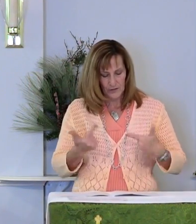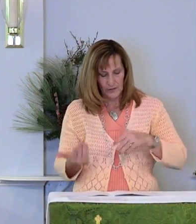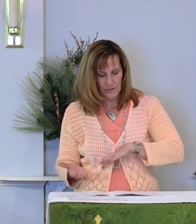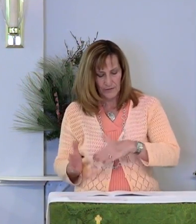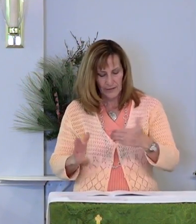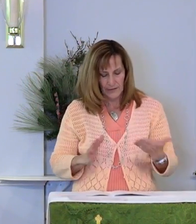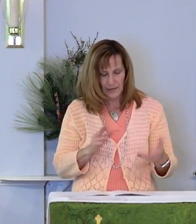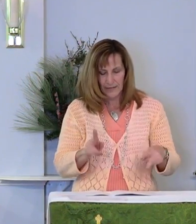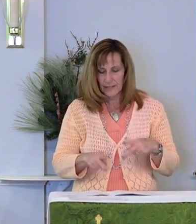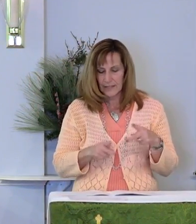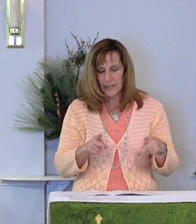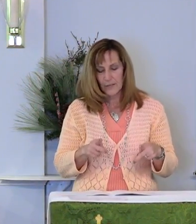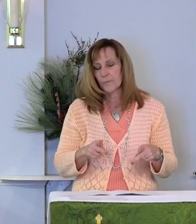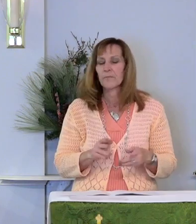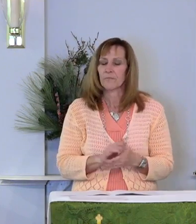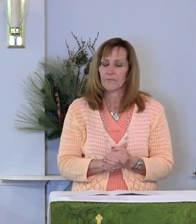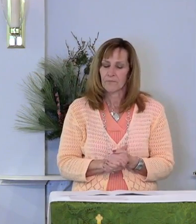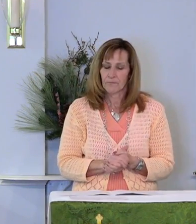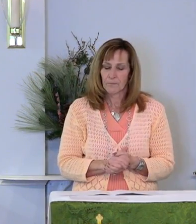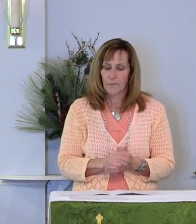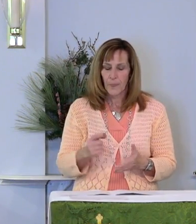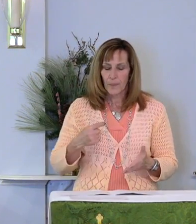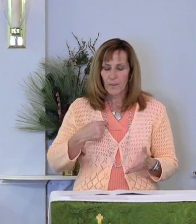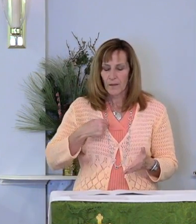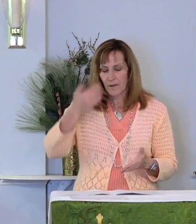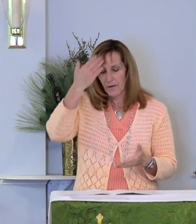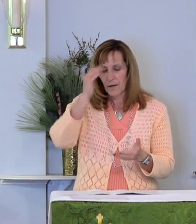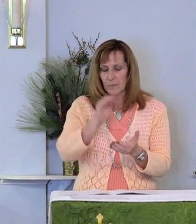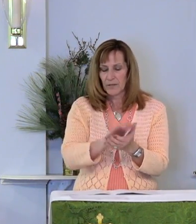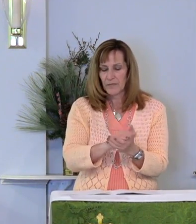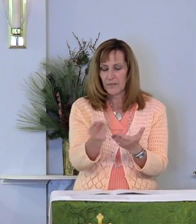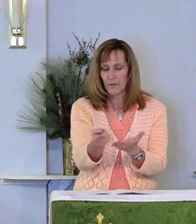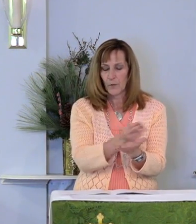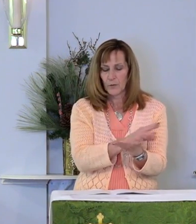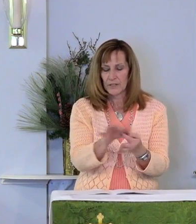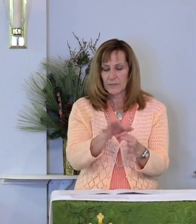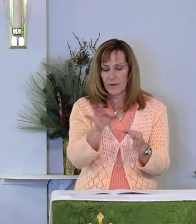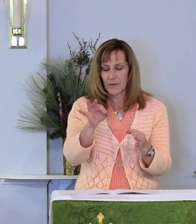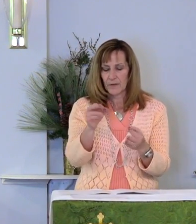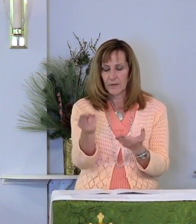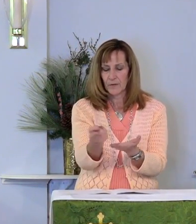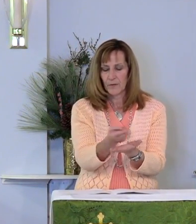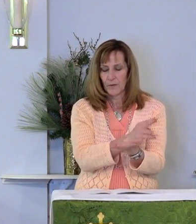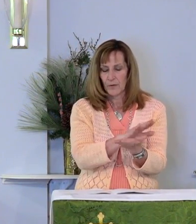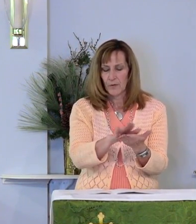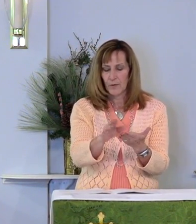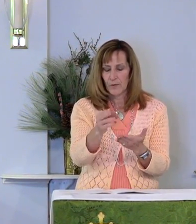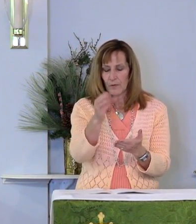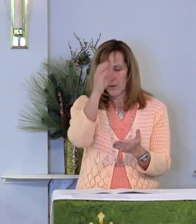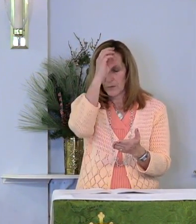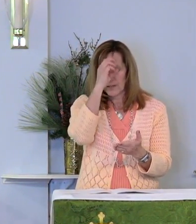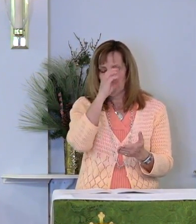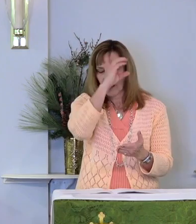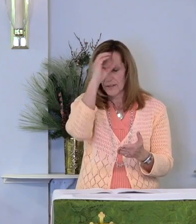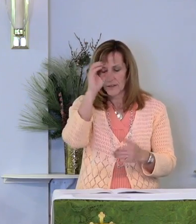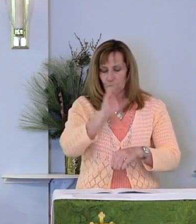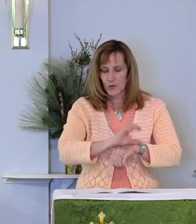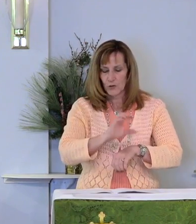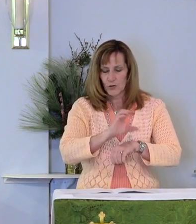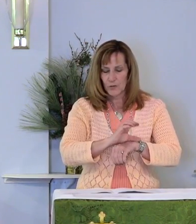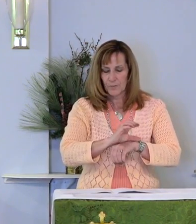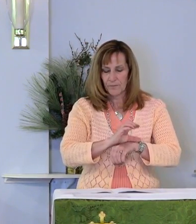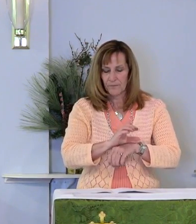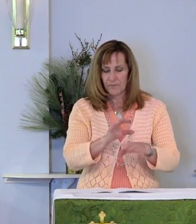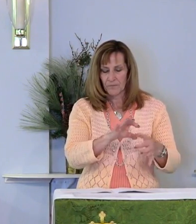judge the living and the dead. I believe in the Holy Spirit, the Holy Catholic